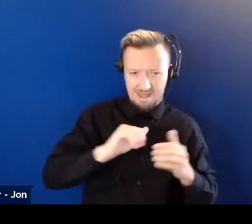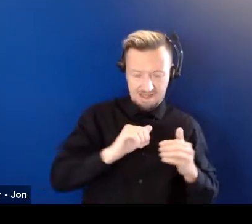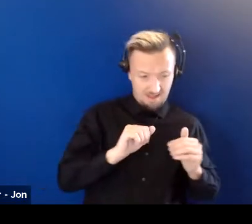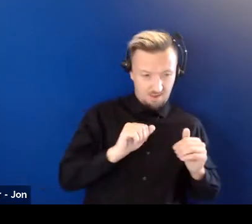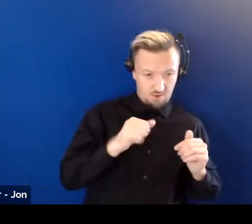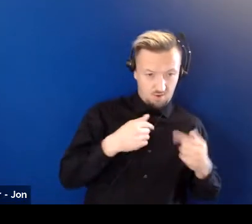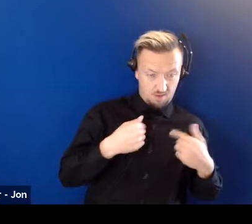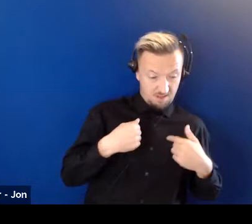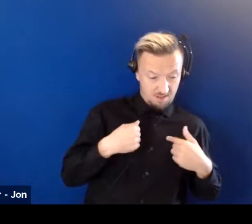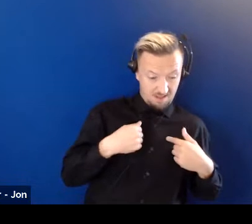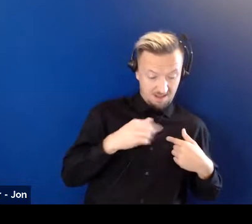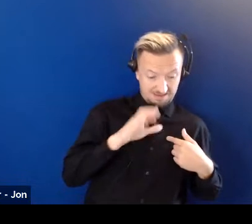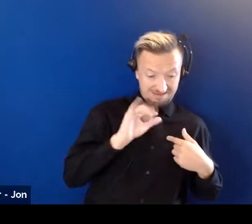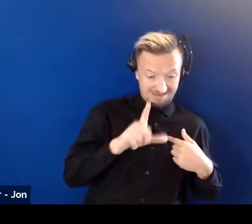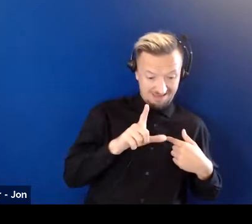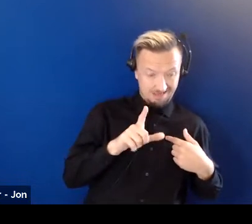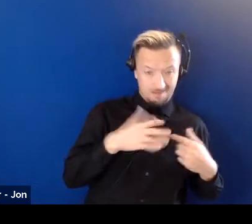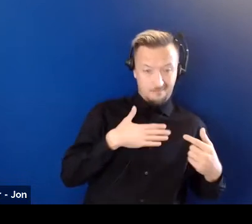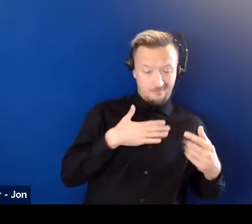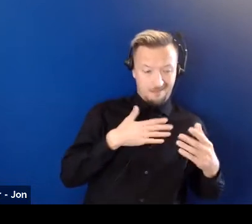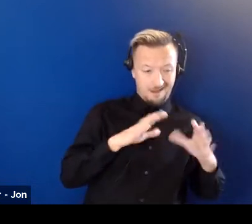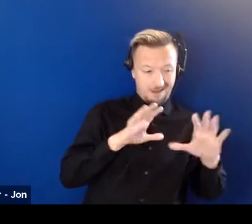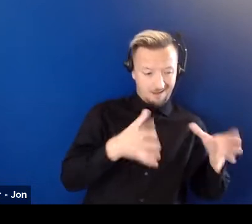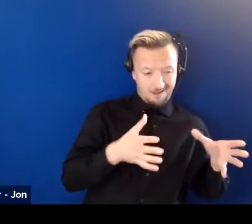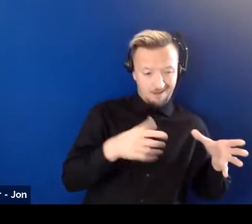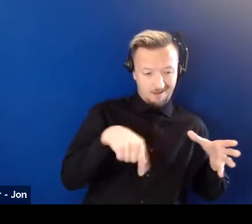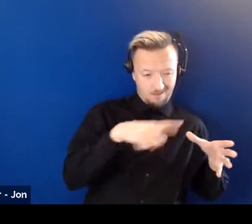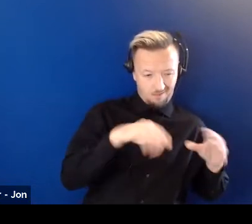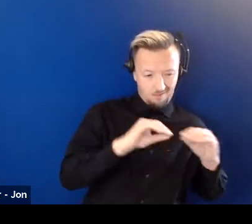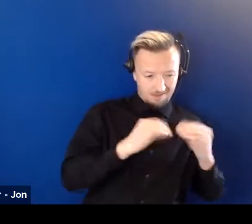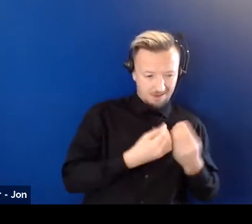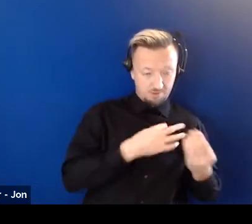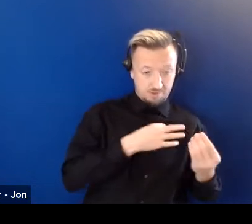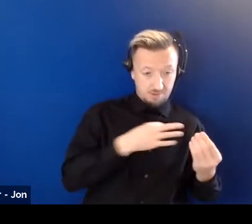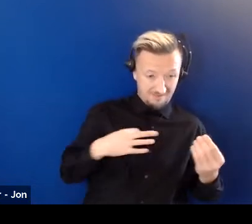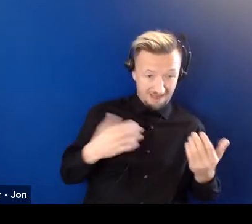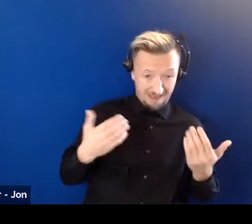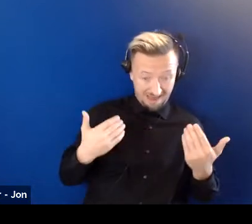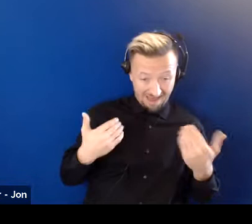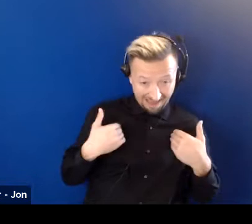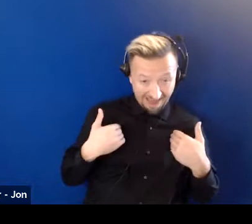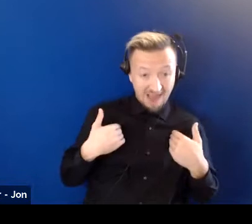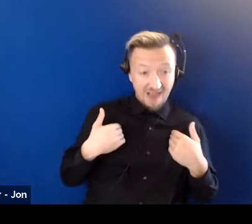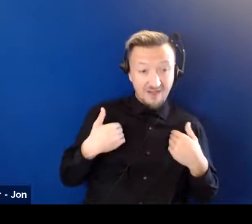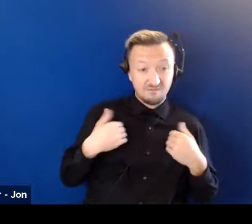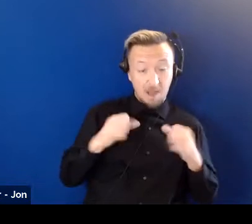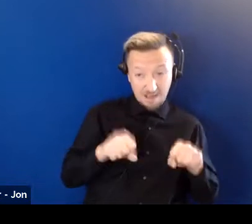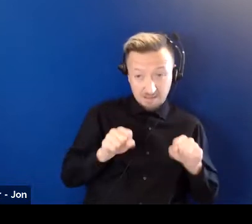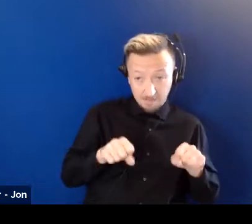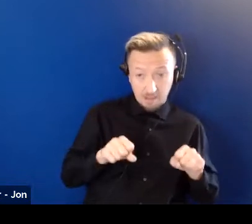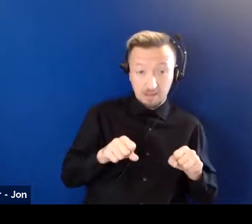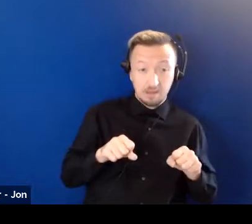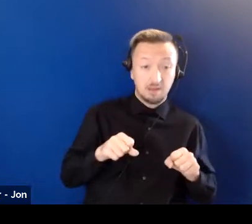existing resources or even the sustainability? And so I'm going to ask the Center for Independent Living directors